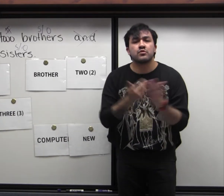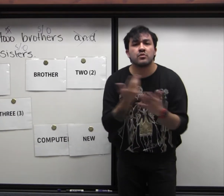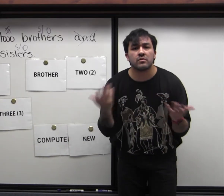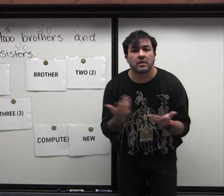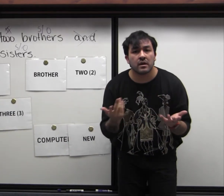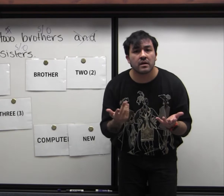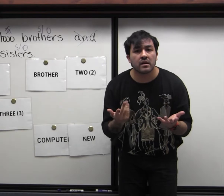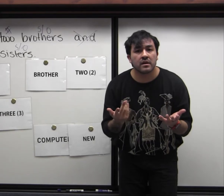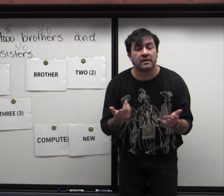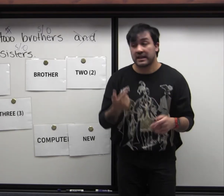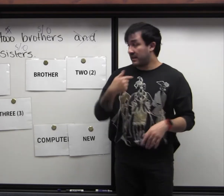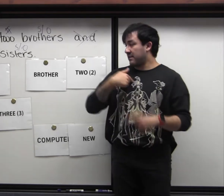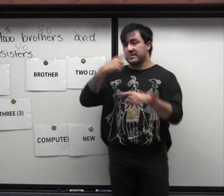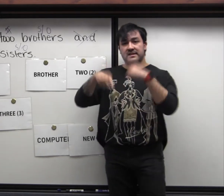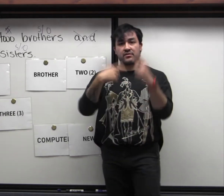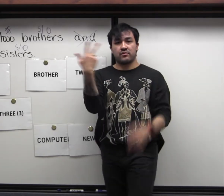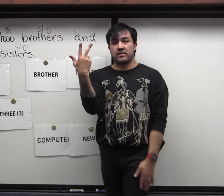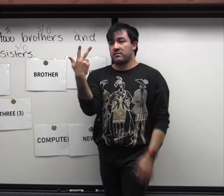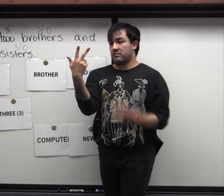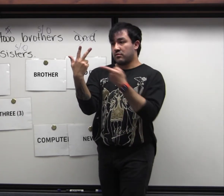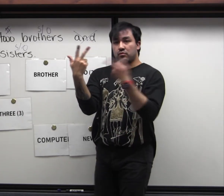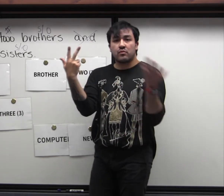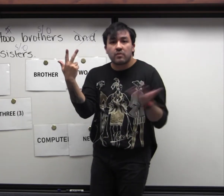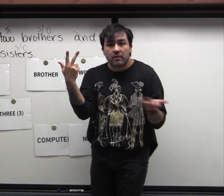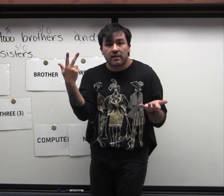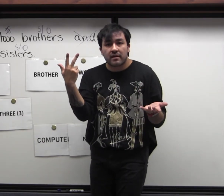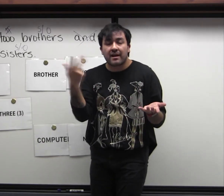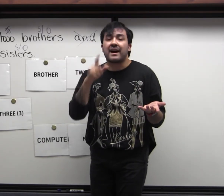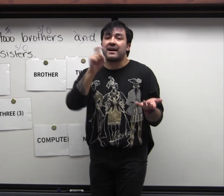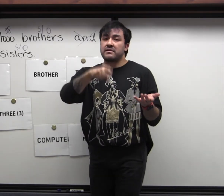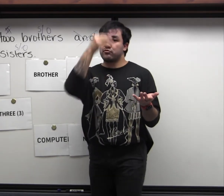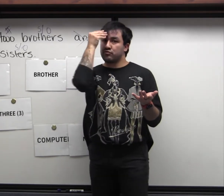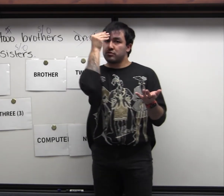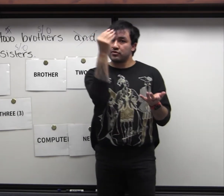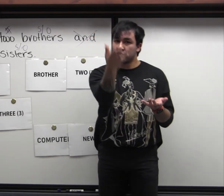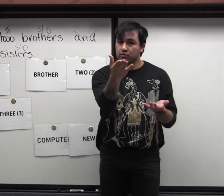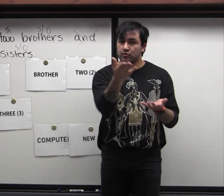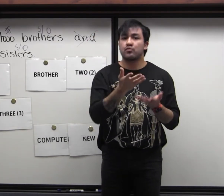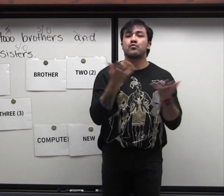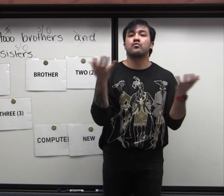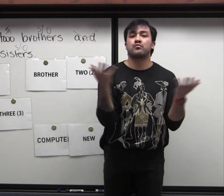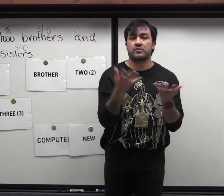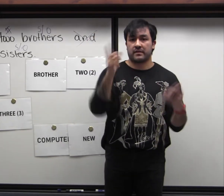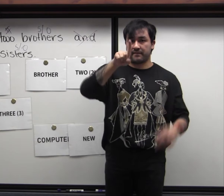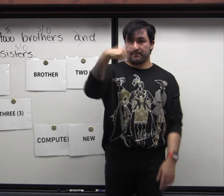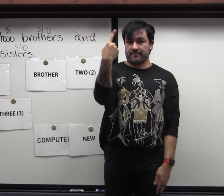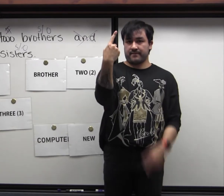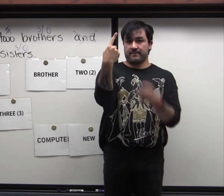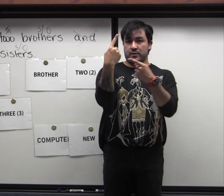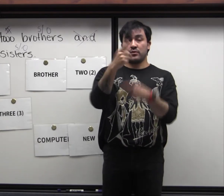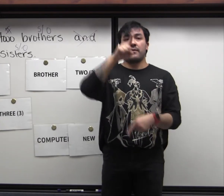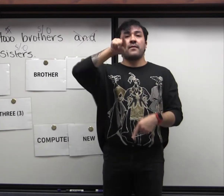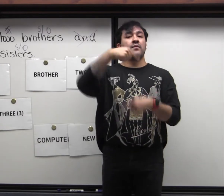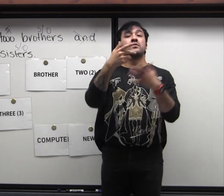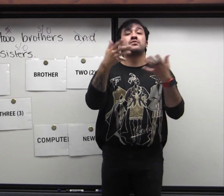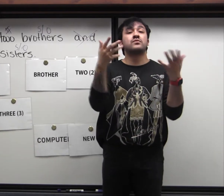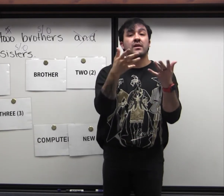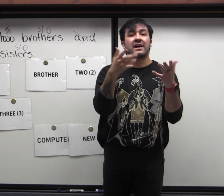what? What is new? I can't just sign 3 what? 3 what? You need to inform people first on what is